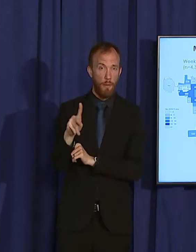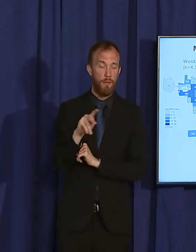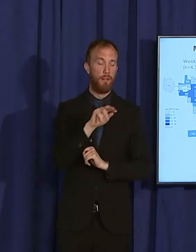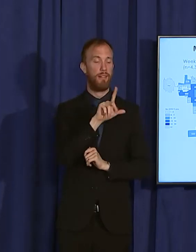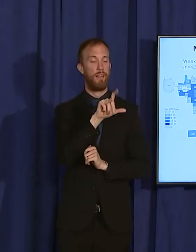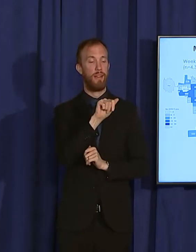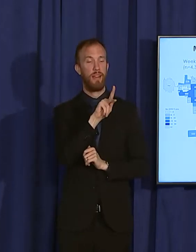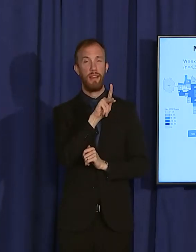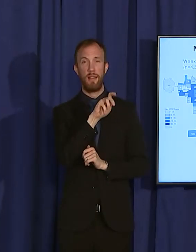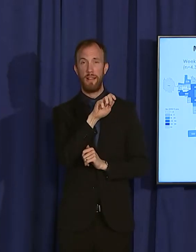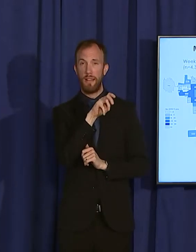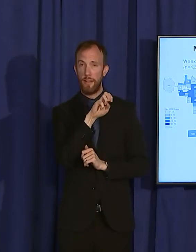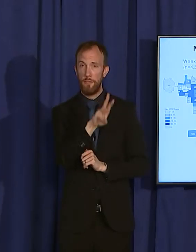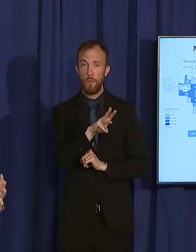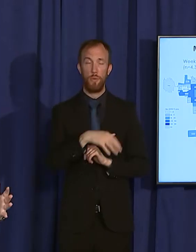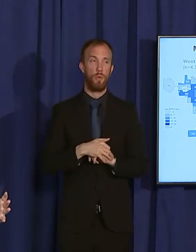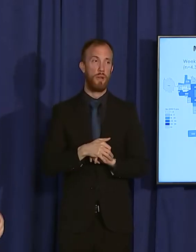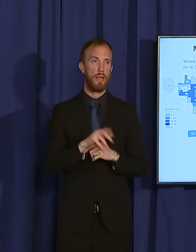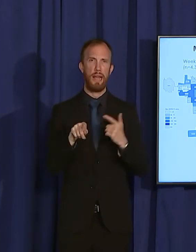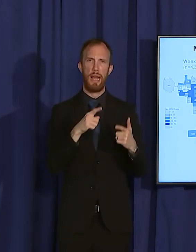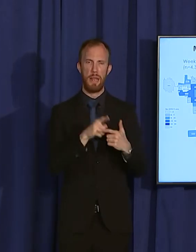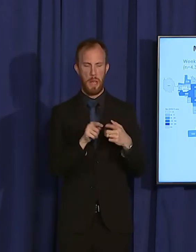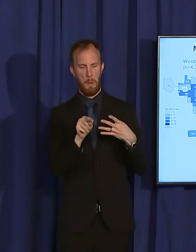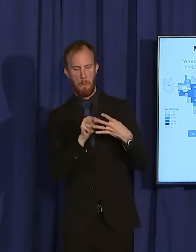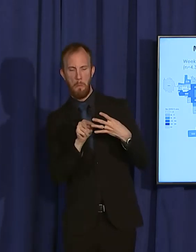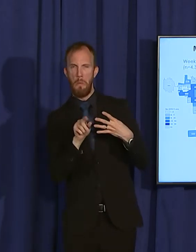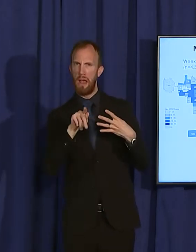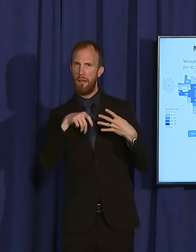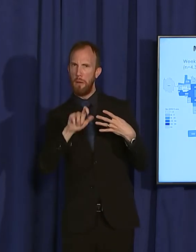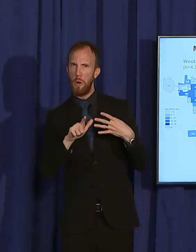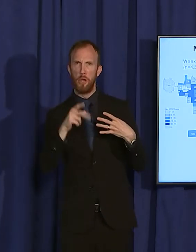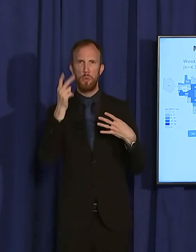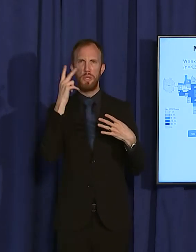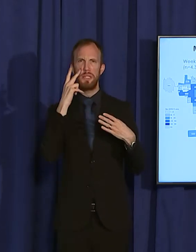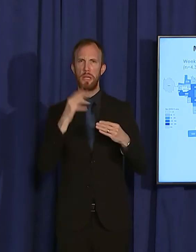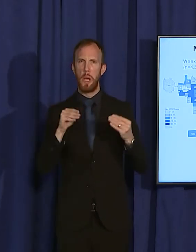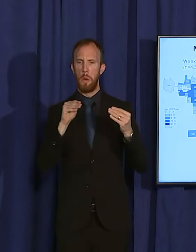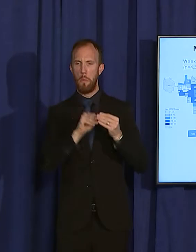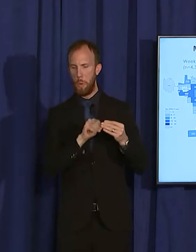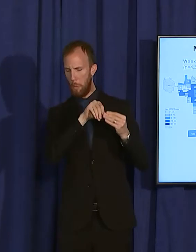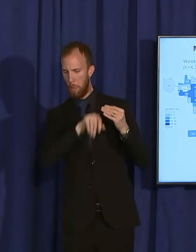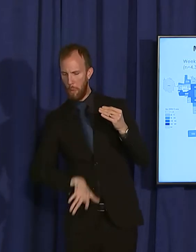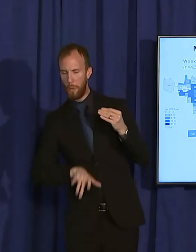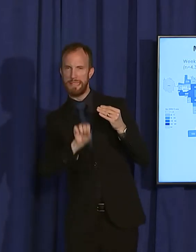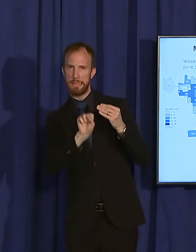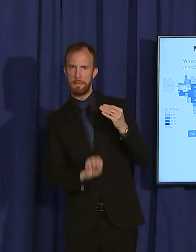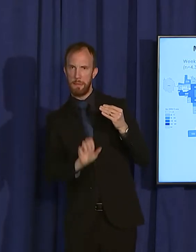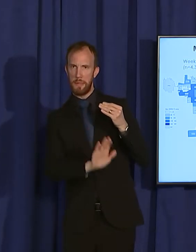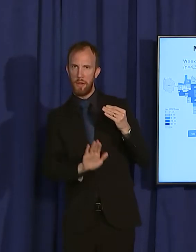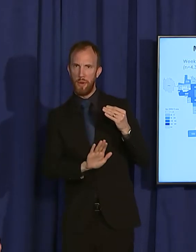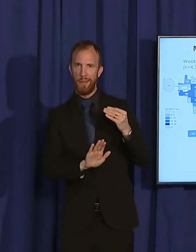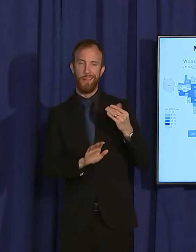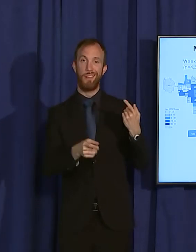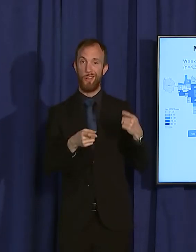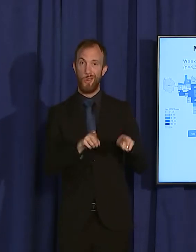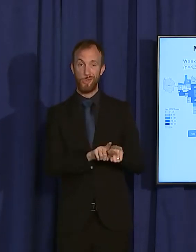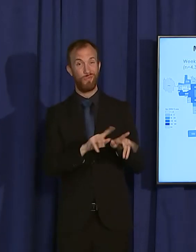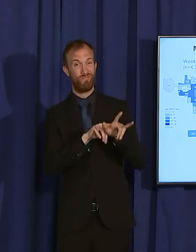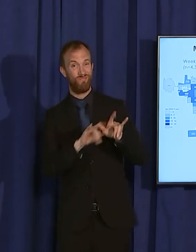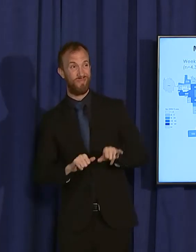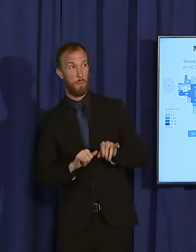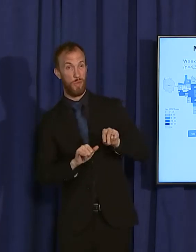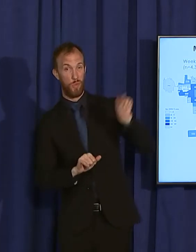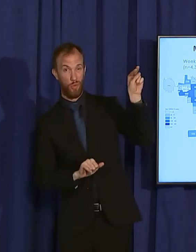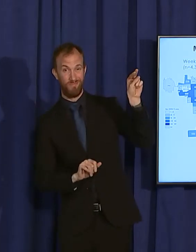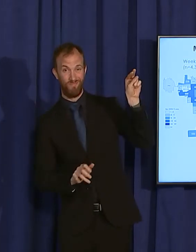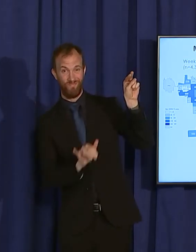then in the middle of April, really more of an expansion, seeing a lot more cases across the south side and really across the whole north side. And then as we've